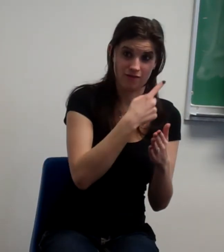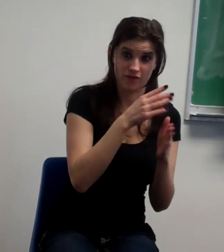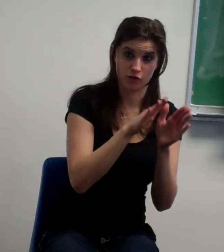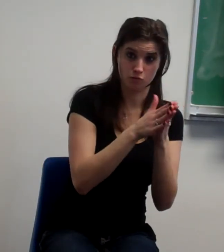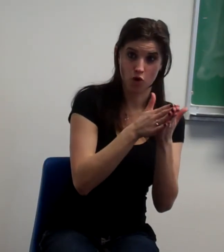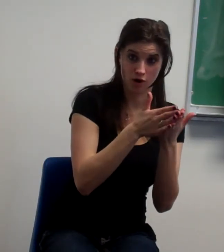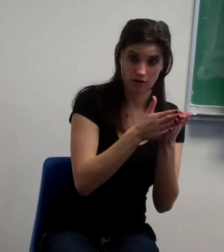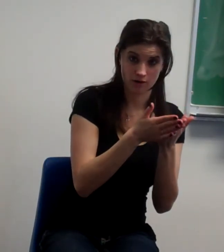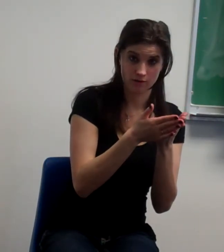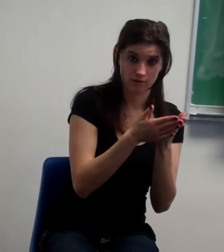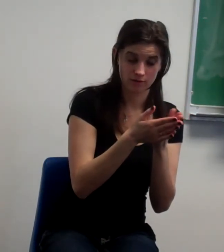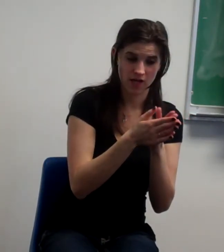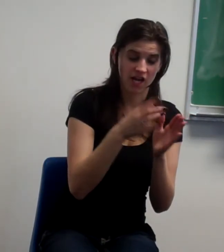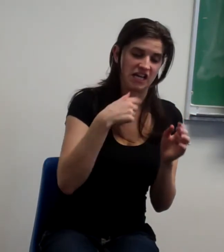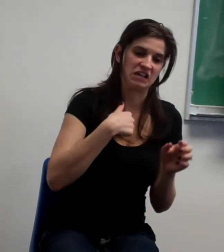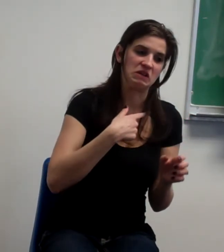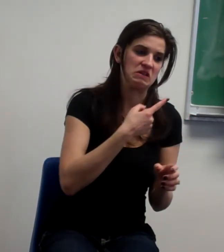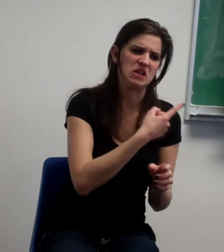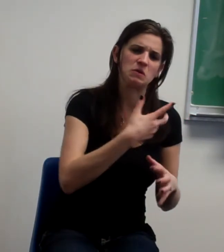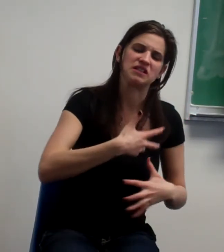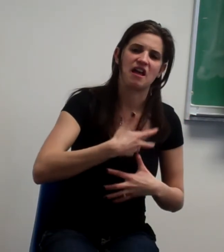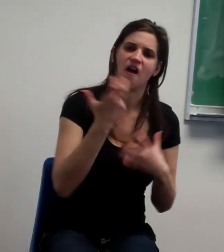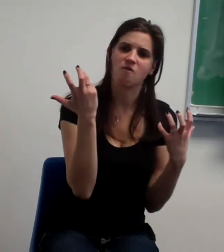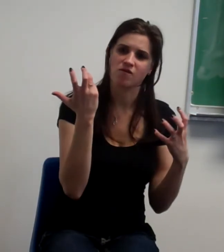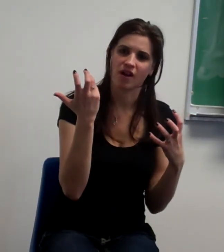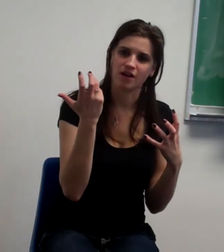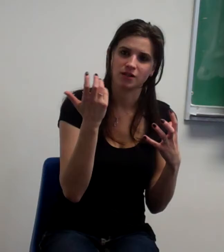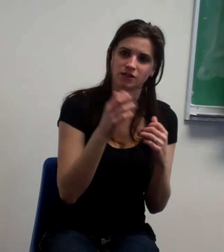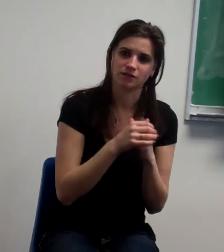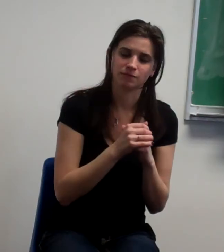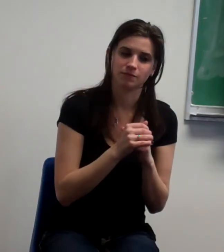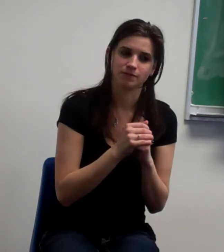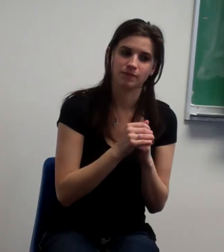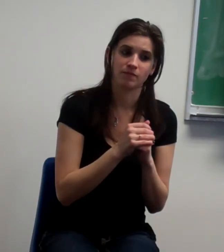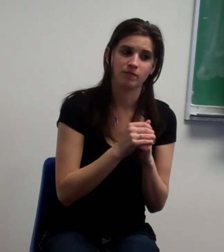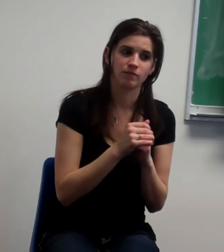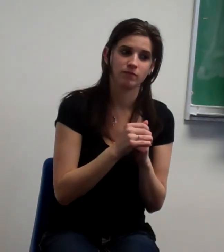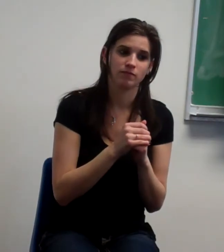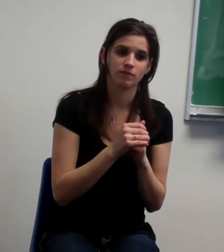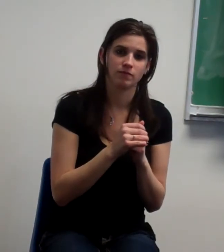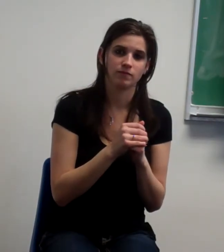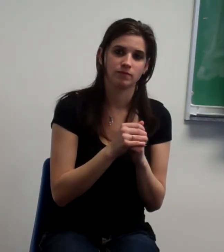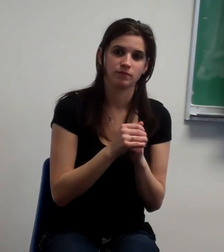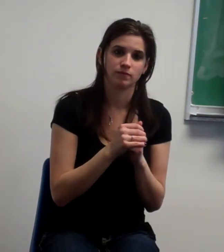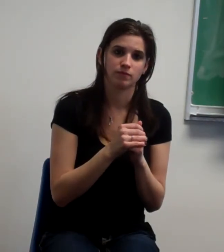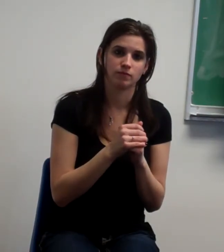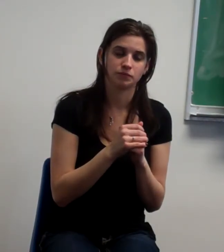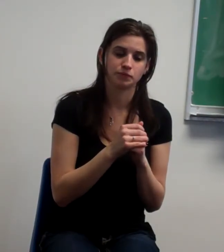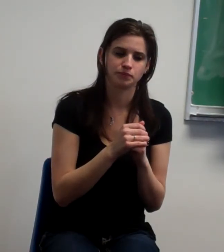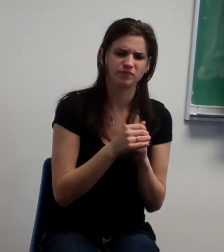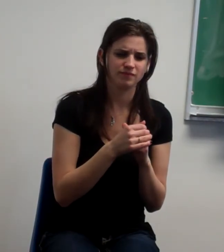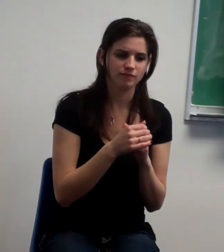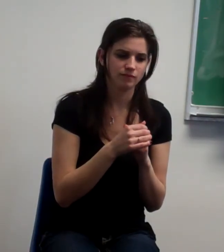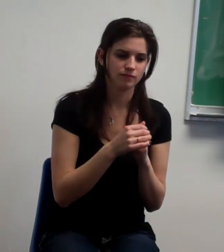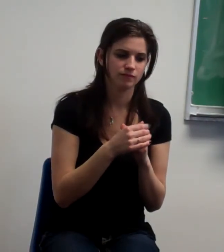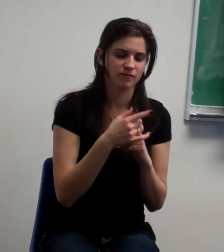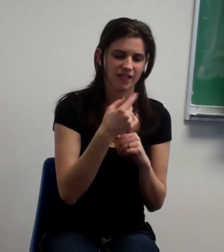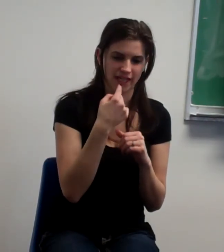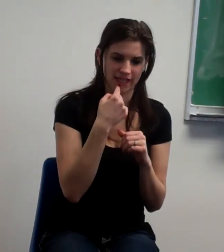And he got very upset by what he read, right? Because he said, and this is what he says, and this is why I think you ought to take the time to just read